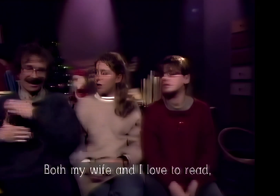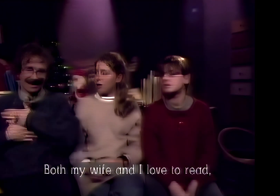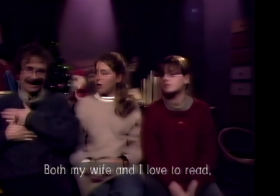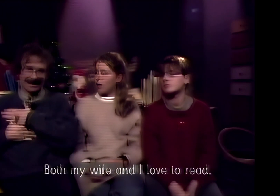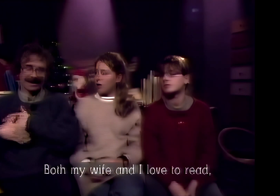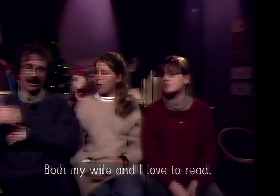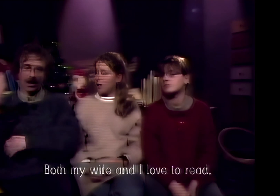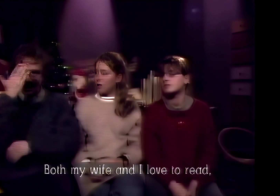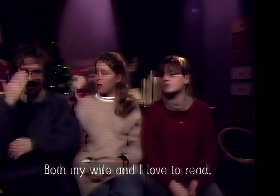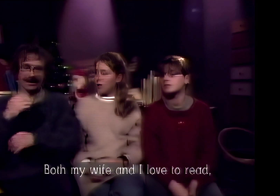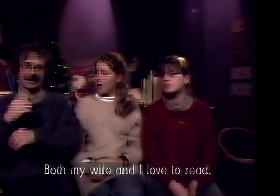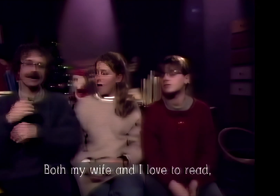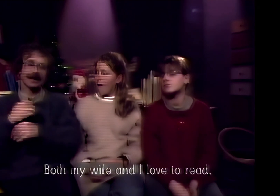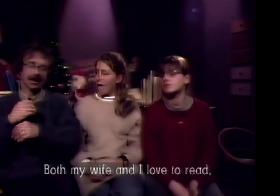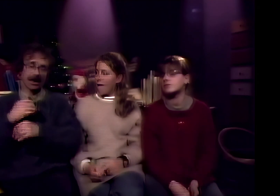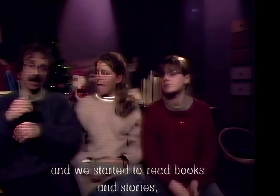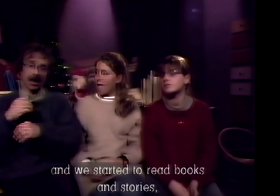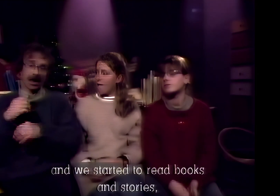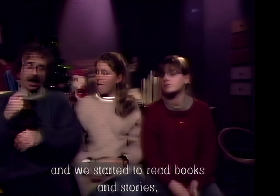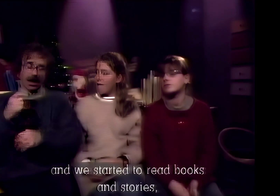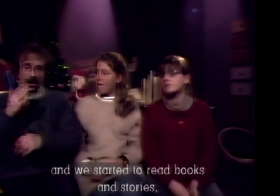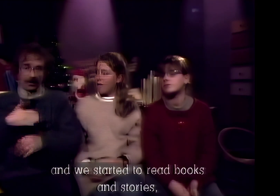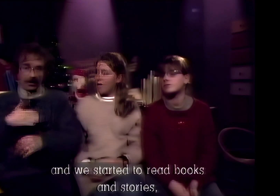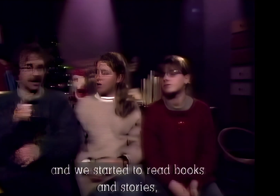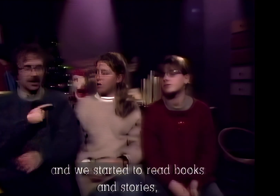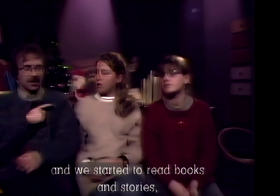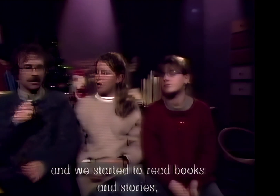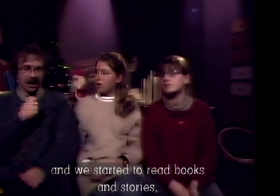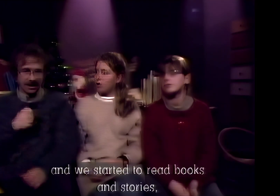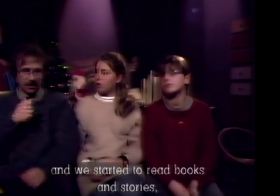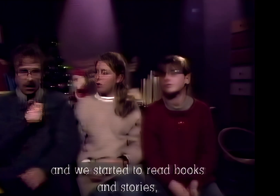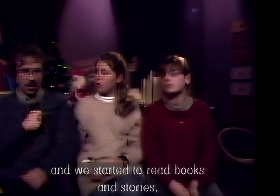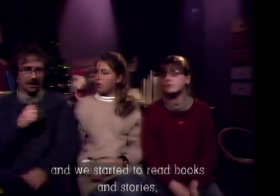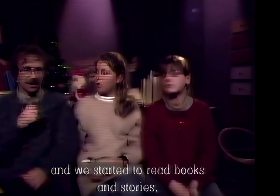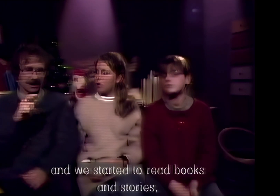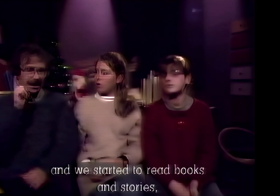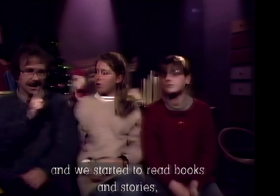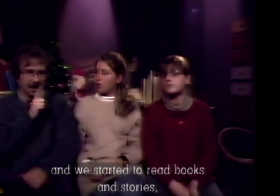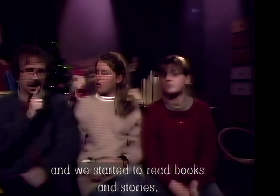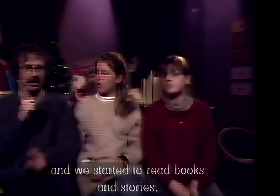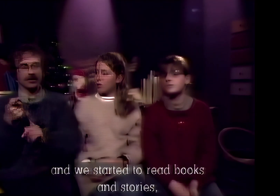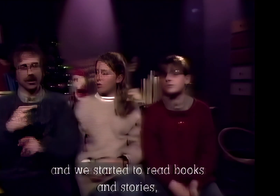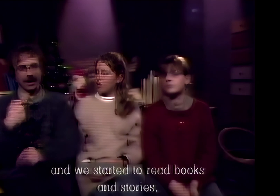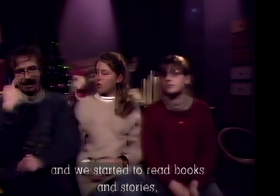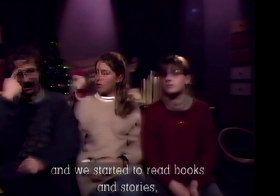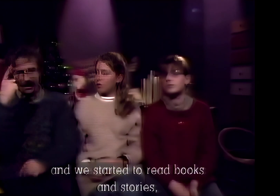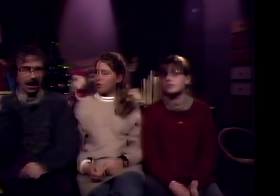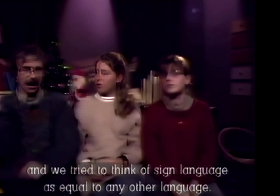Both my wife and I just love to read, and we started to